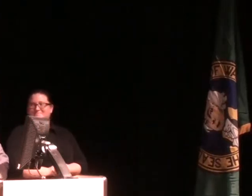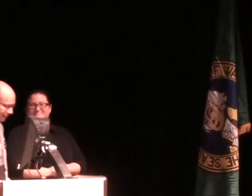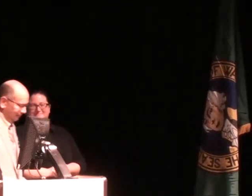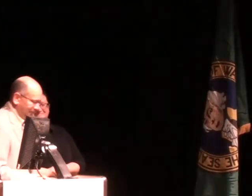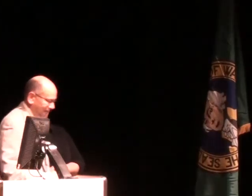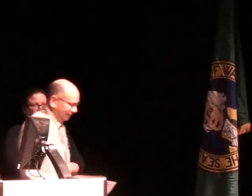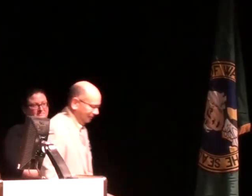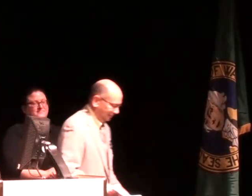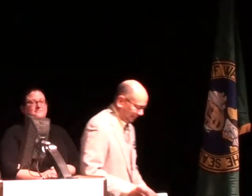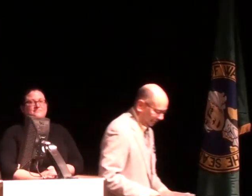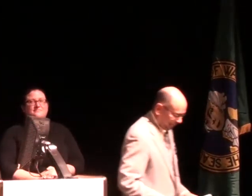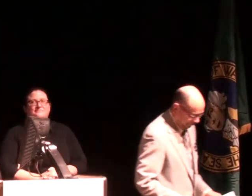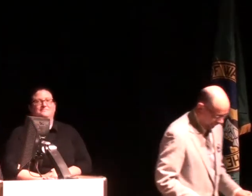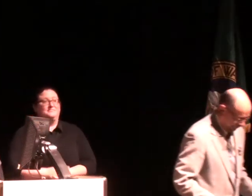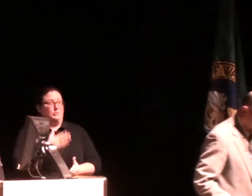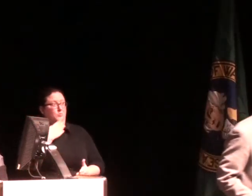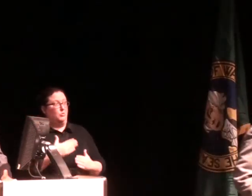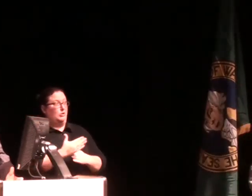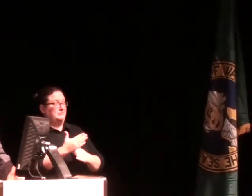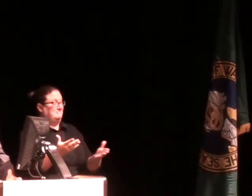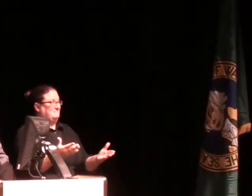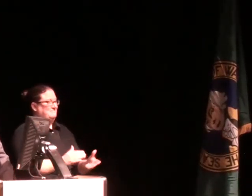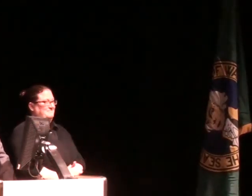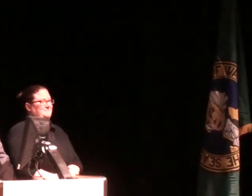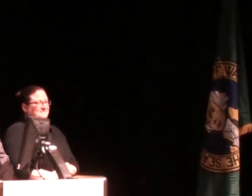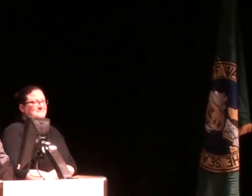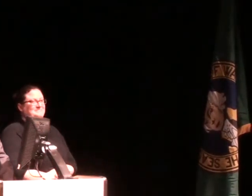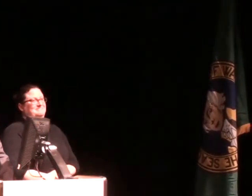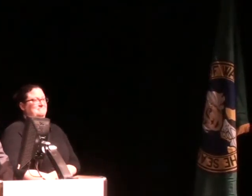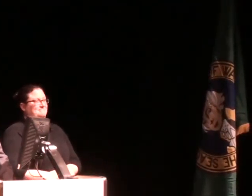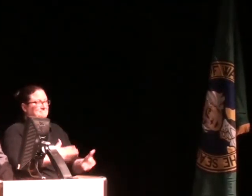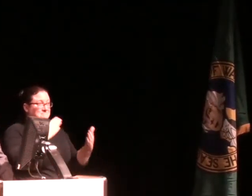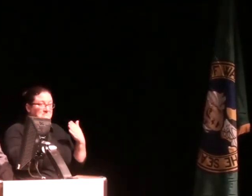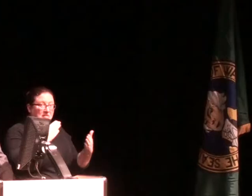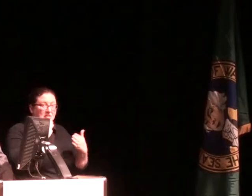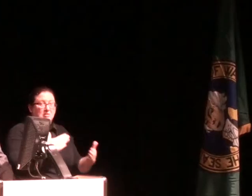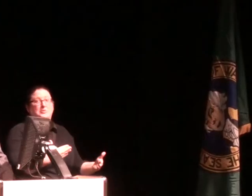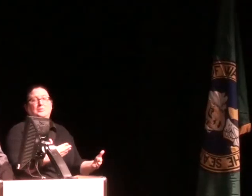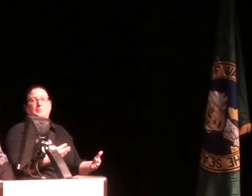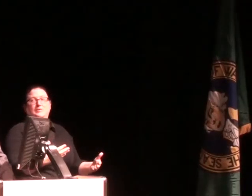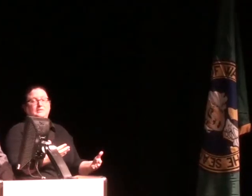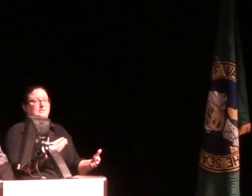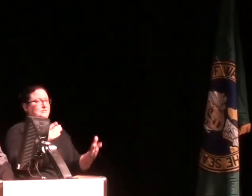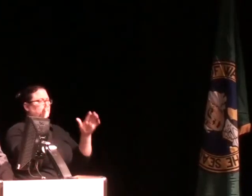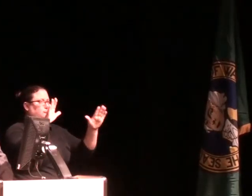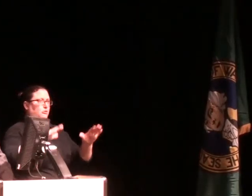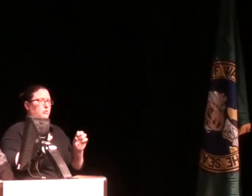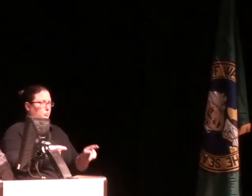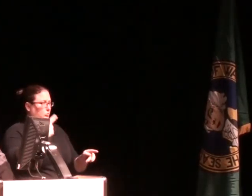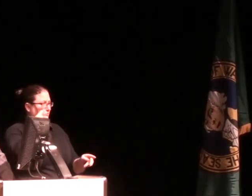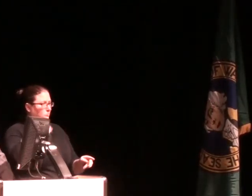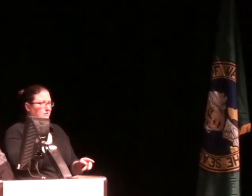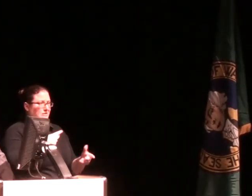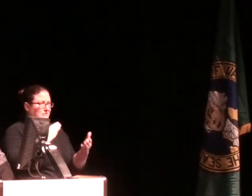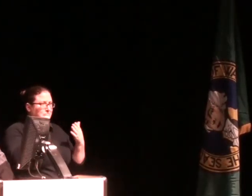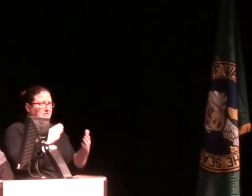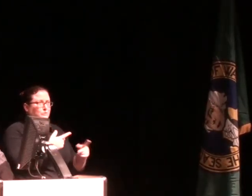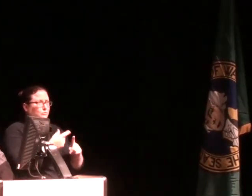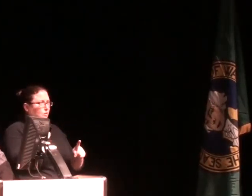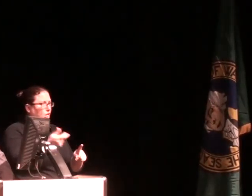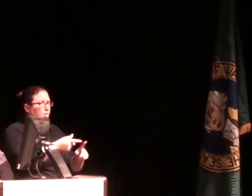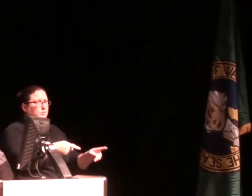Well, good morning. Thank you very much. This is a great opportunity for me. Thanks to all